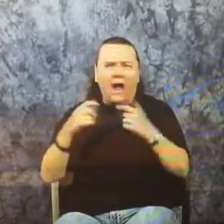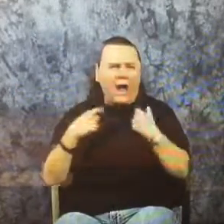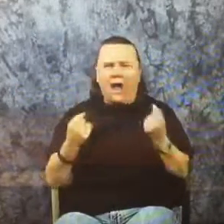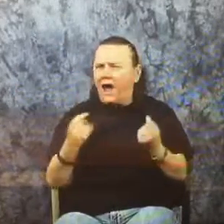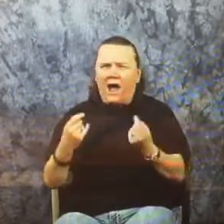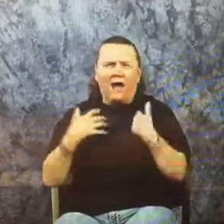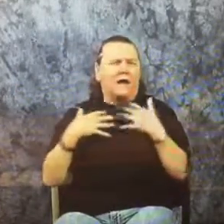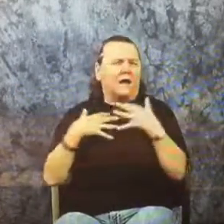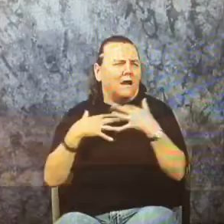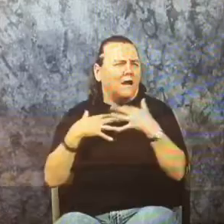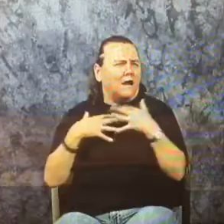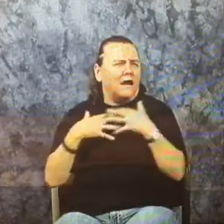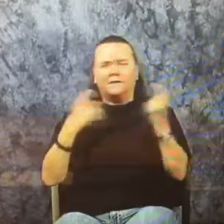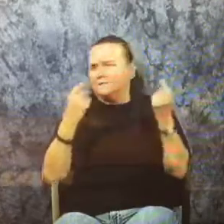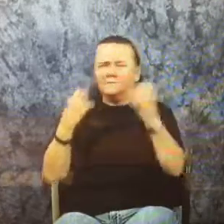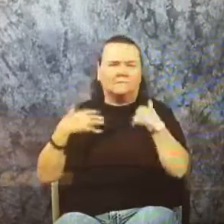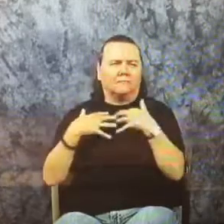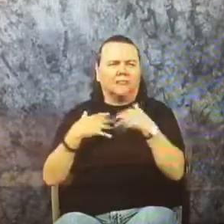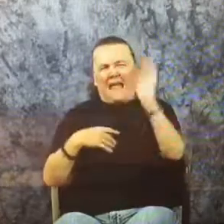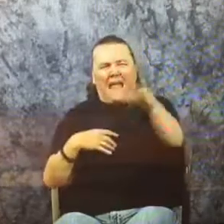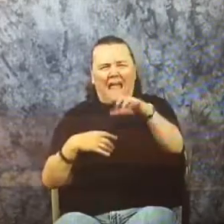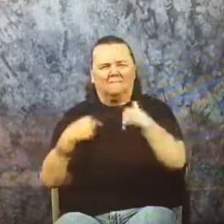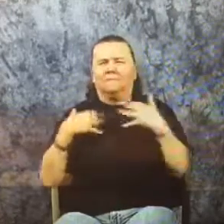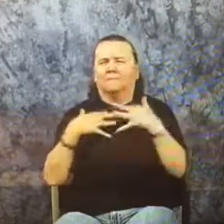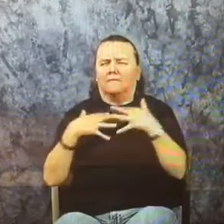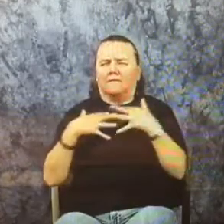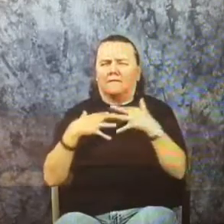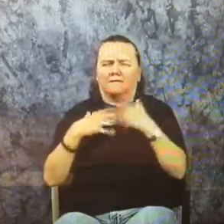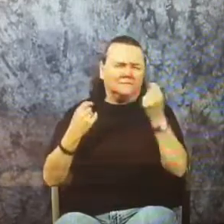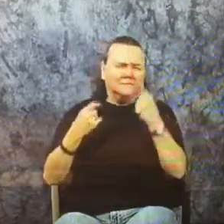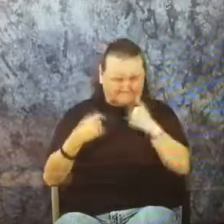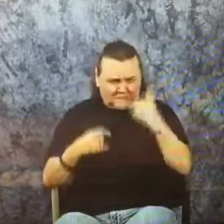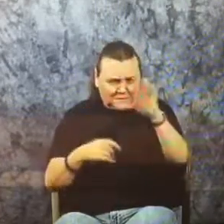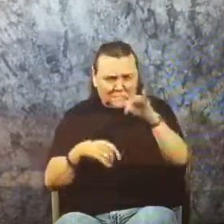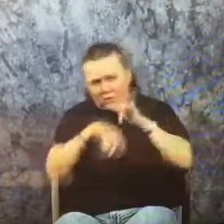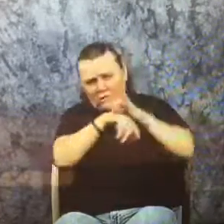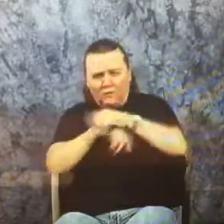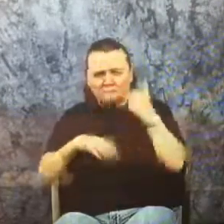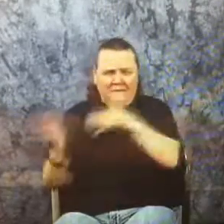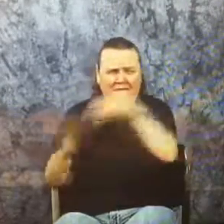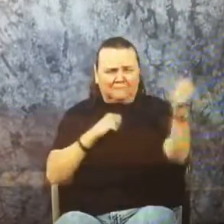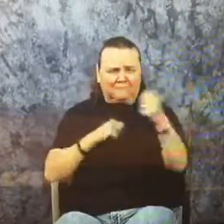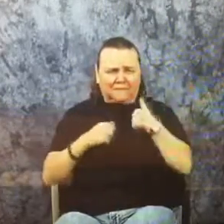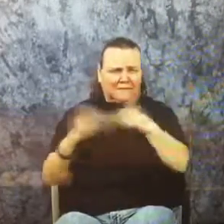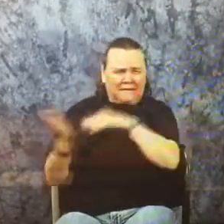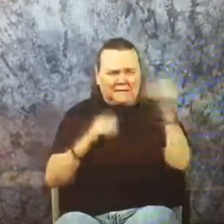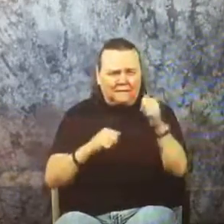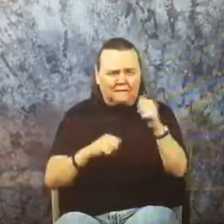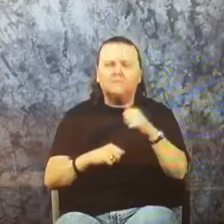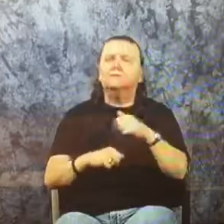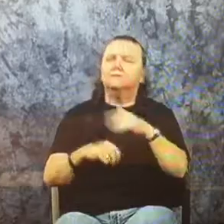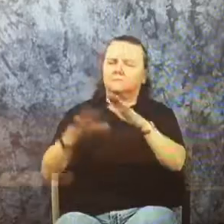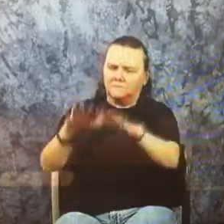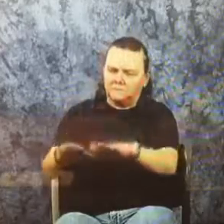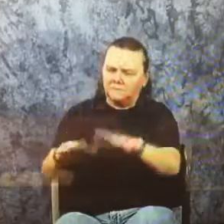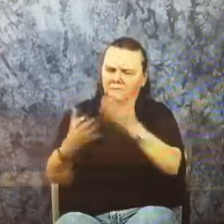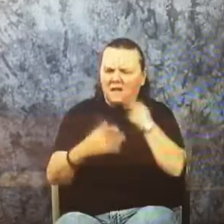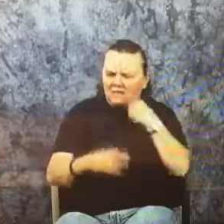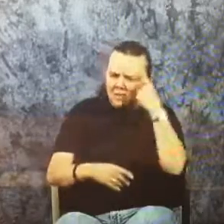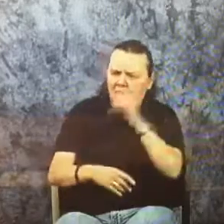God, what happened? What are we gonna do? I'm so scared." I was like, "What am I gonna do?" I said, "Hey, what am I gonna do? Can I leave early and go home?" He